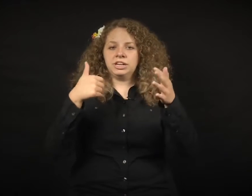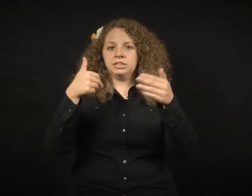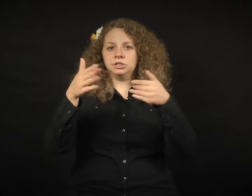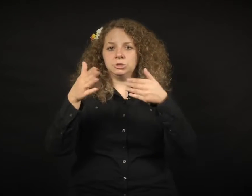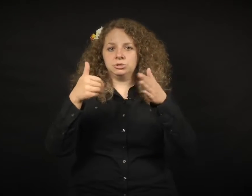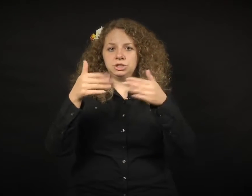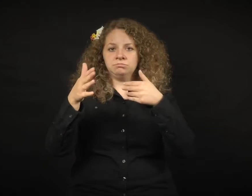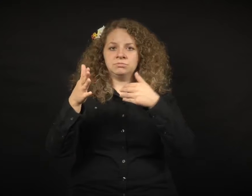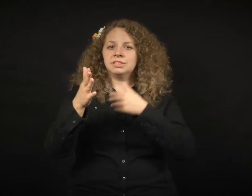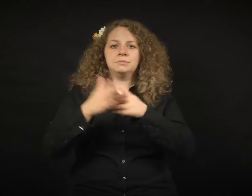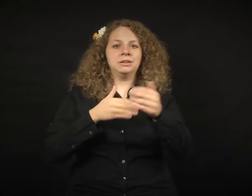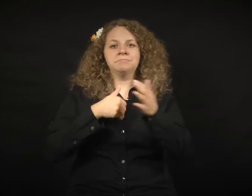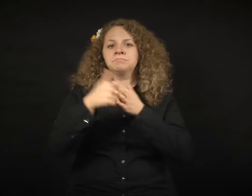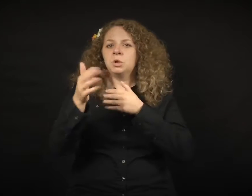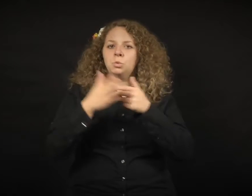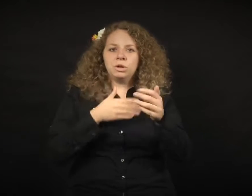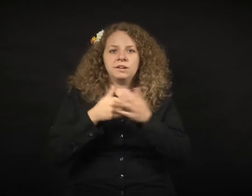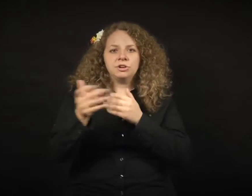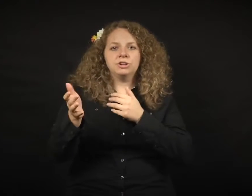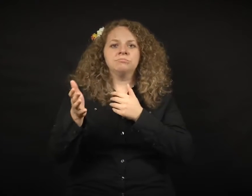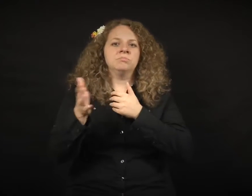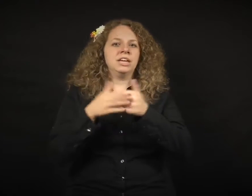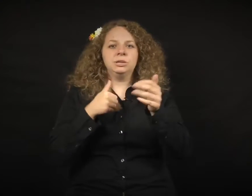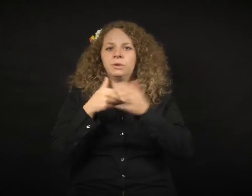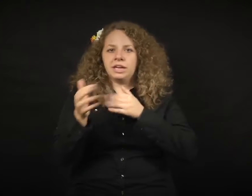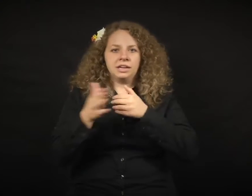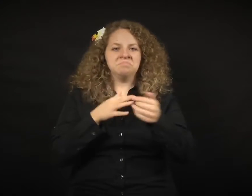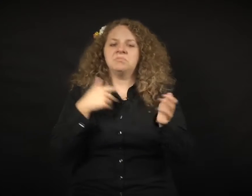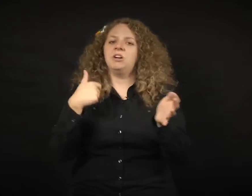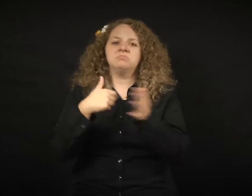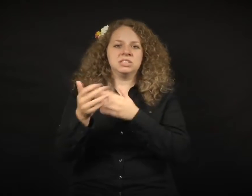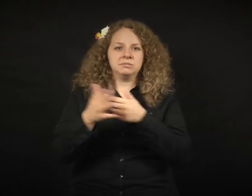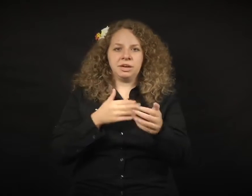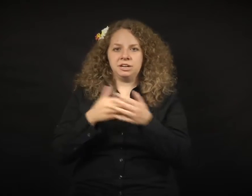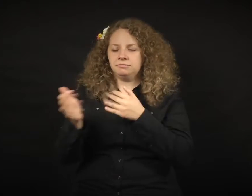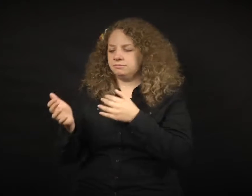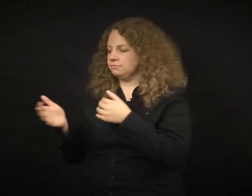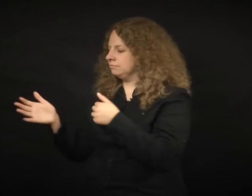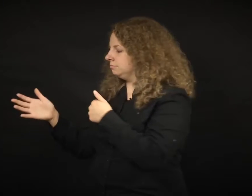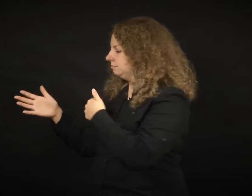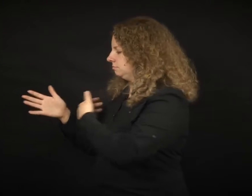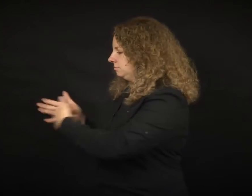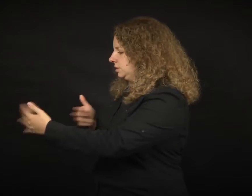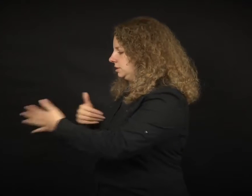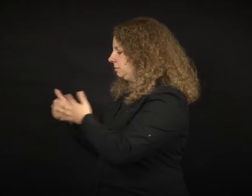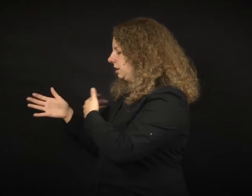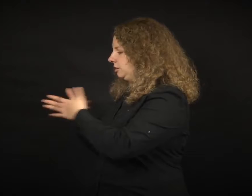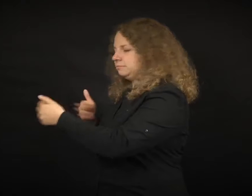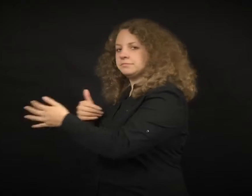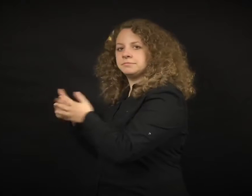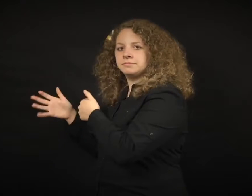hands looser, this can mean whatever, anyway, oh, doesn't matter. Doesn't matter.